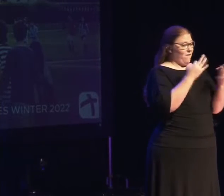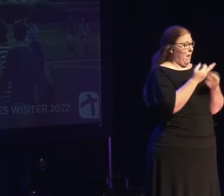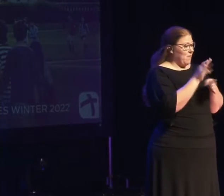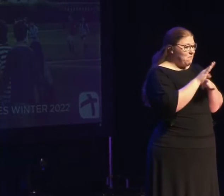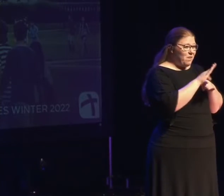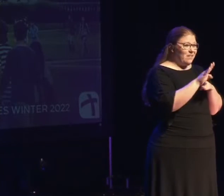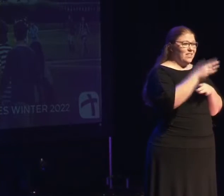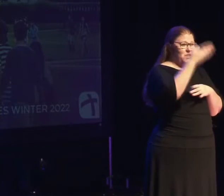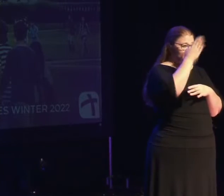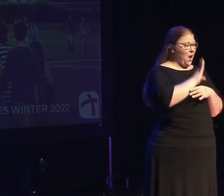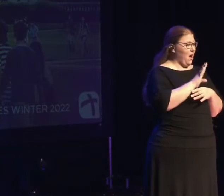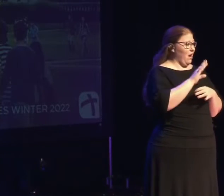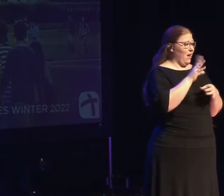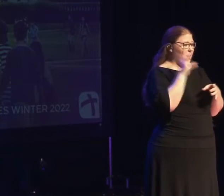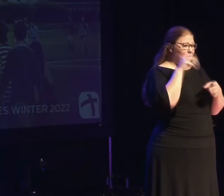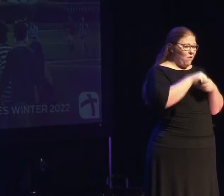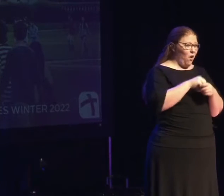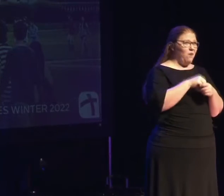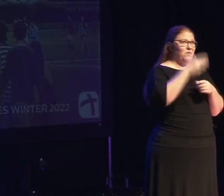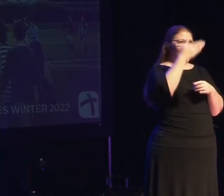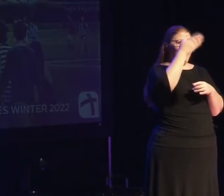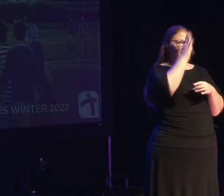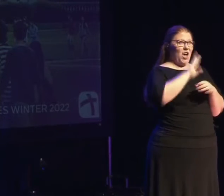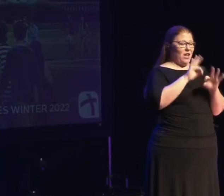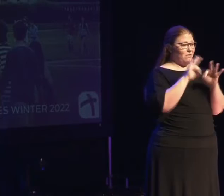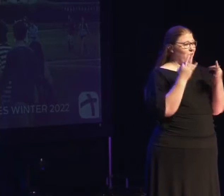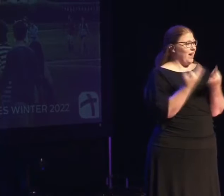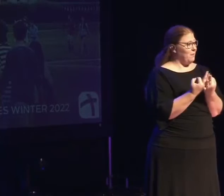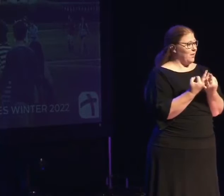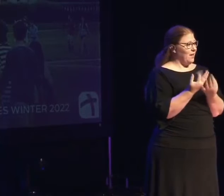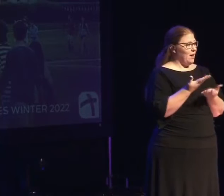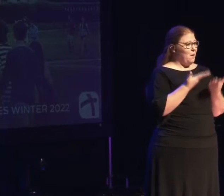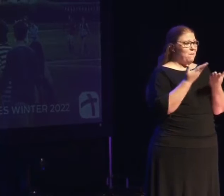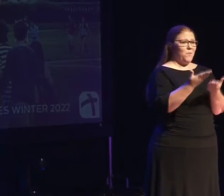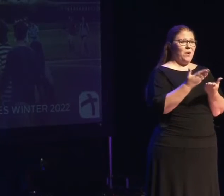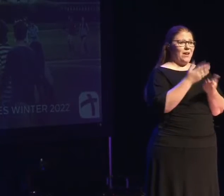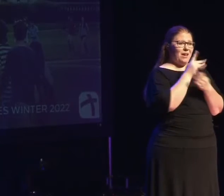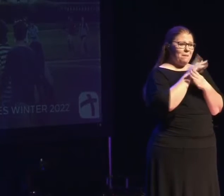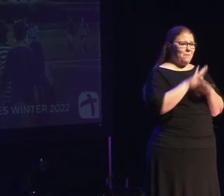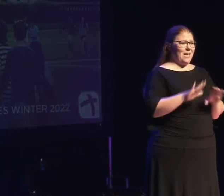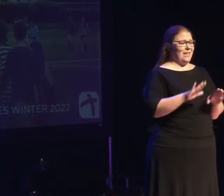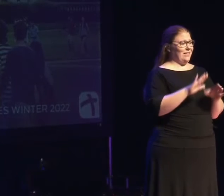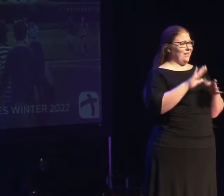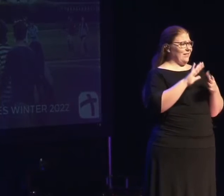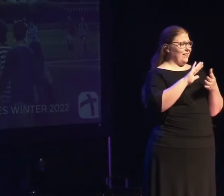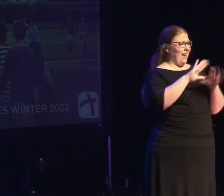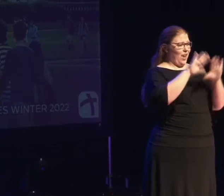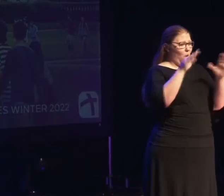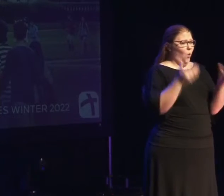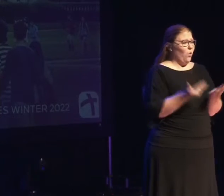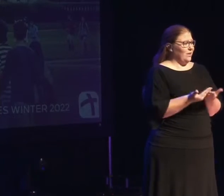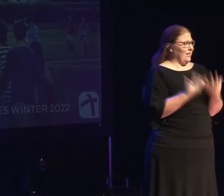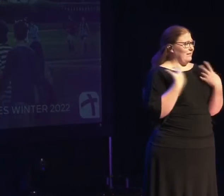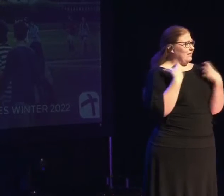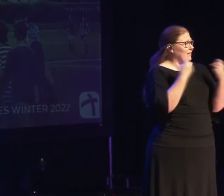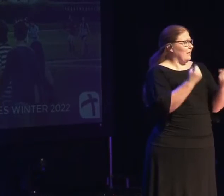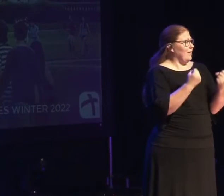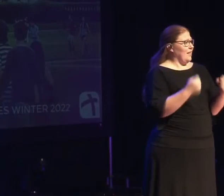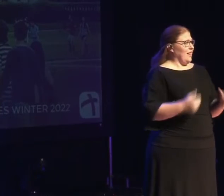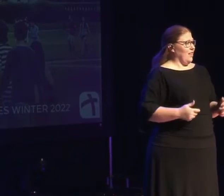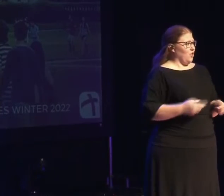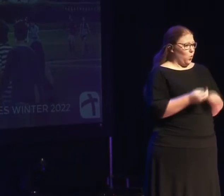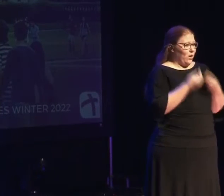God, part of the household, right? Bringing peace and wholeness. And so we create wholeness in our world, in the lives of people around